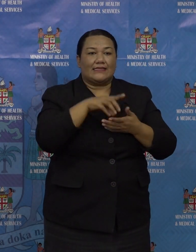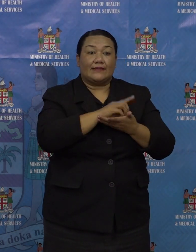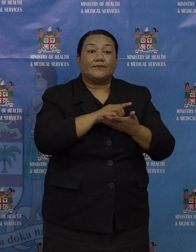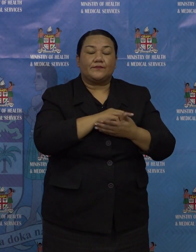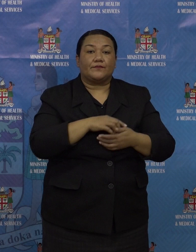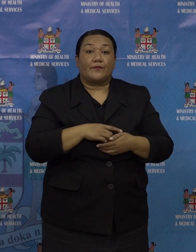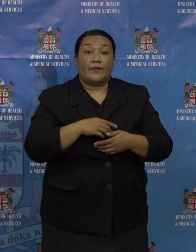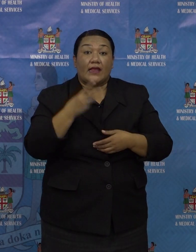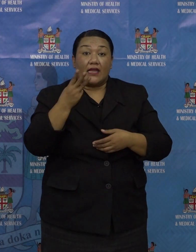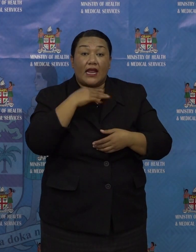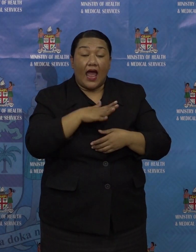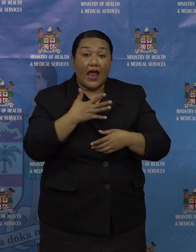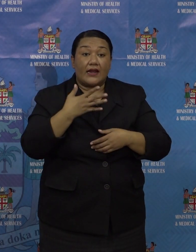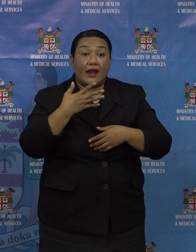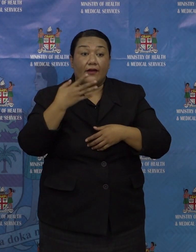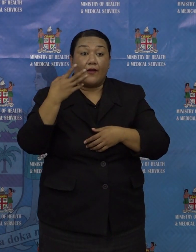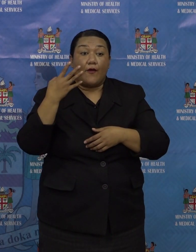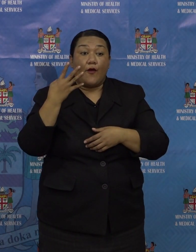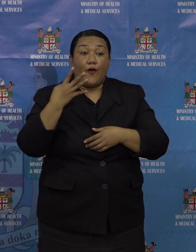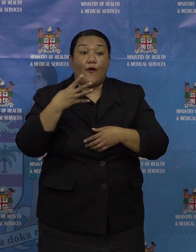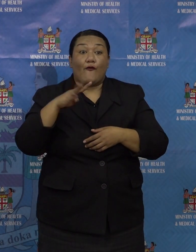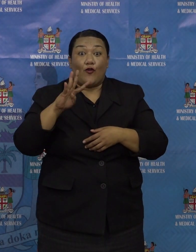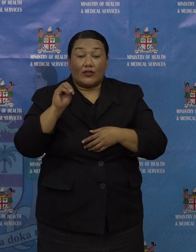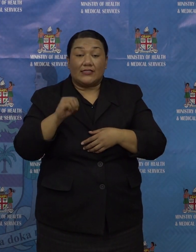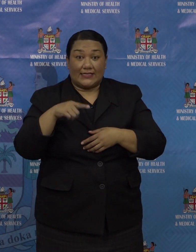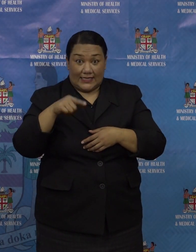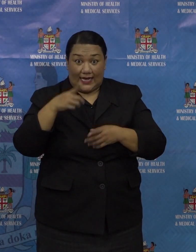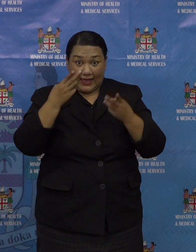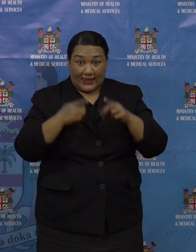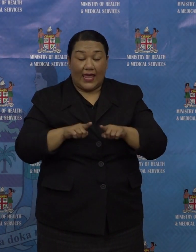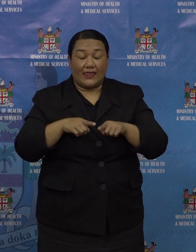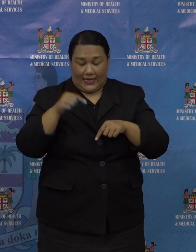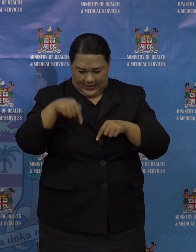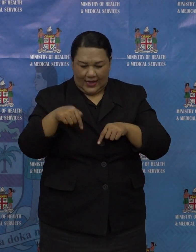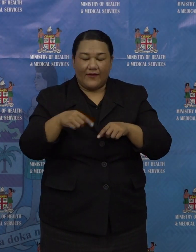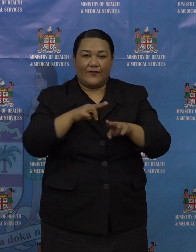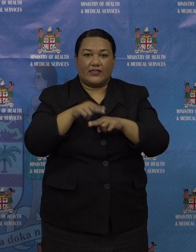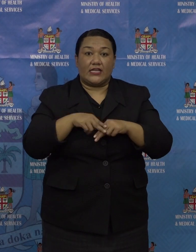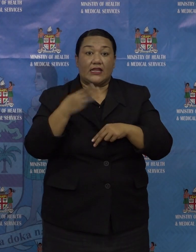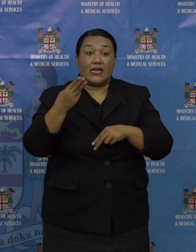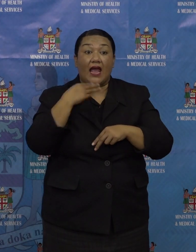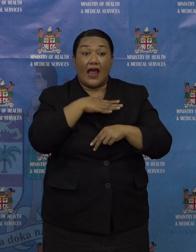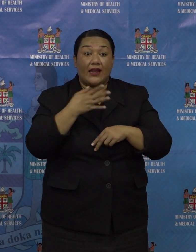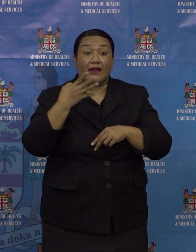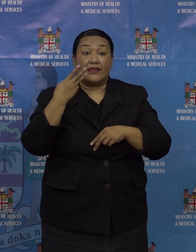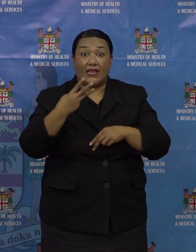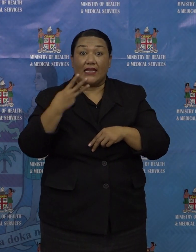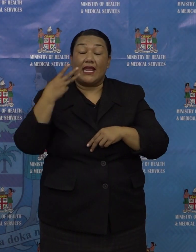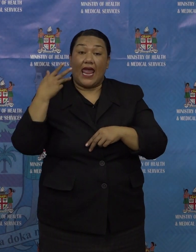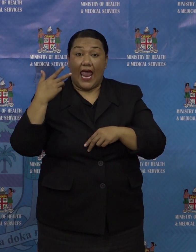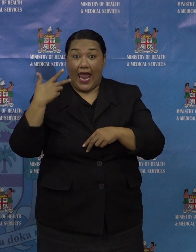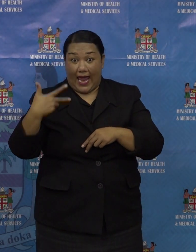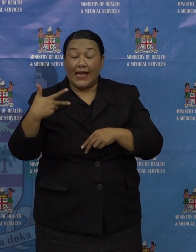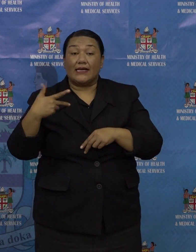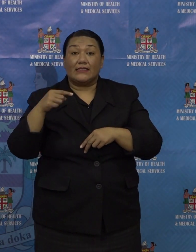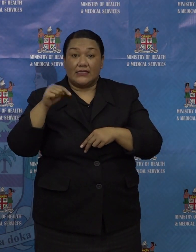been 340 deaths due to COVID-19 in Fiji, with 338 of these deaths during the outbreak that started